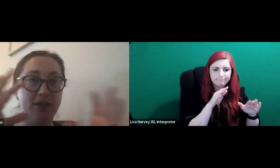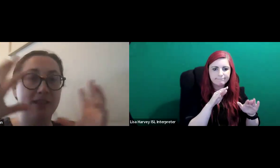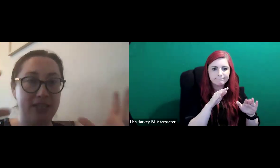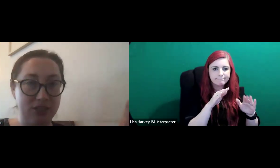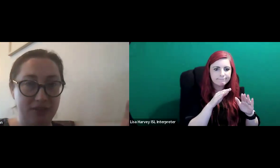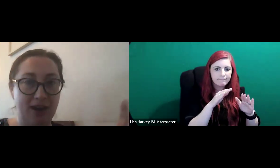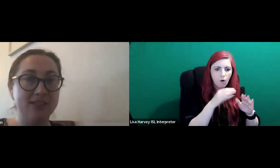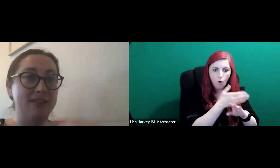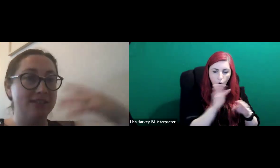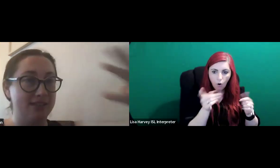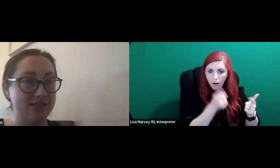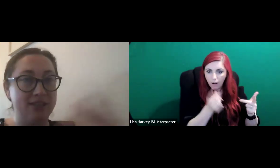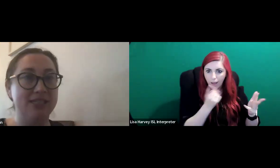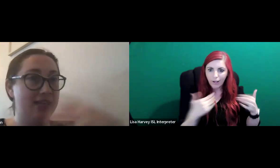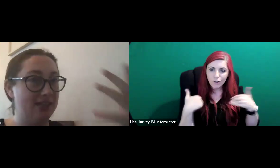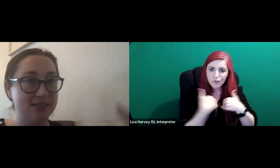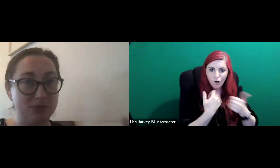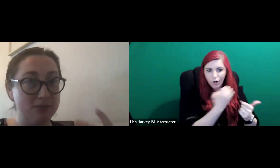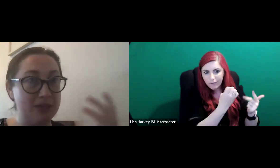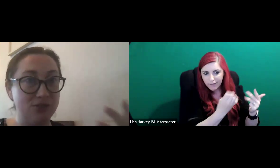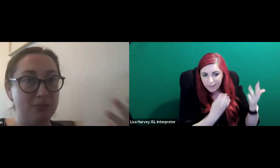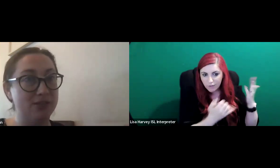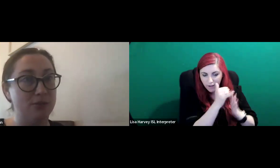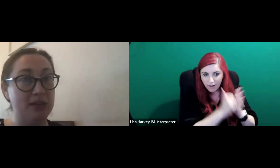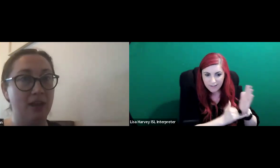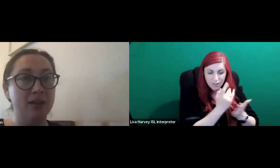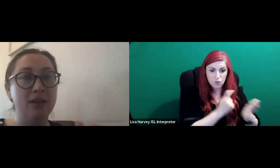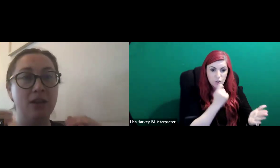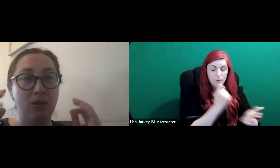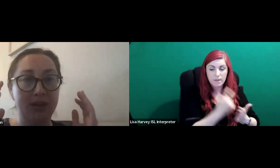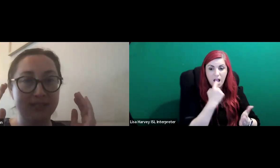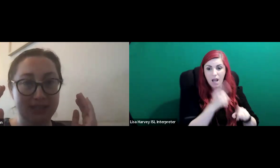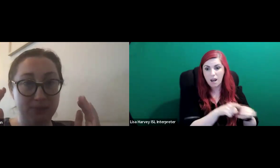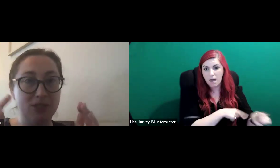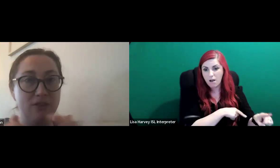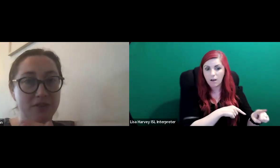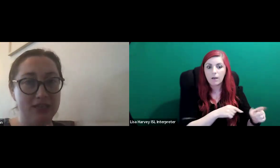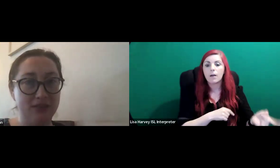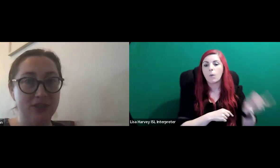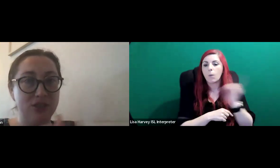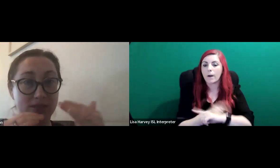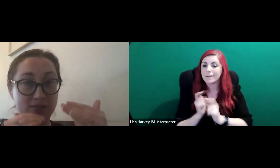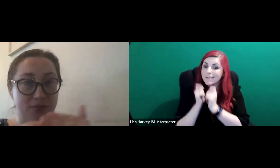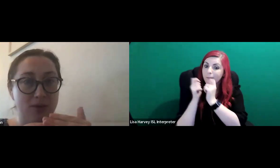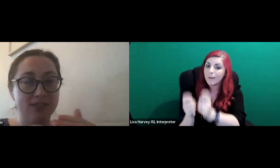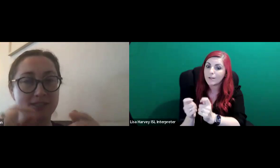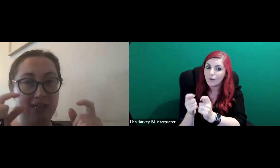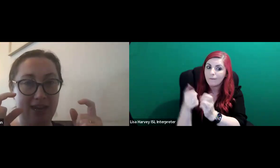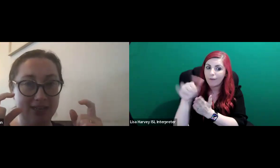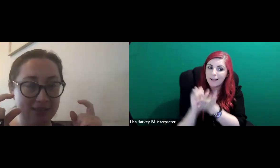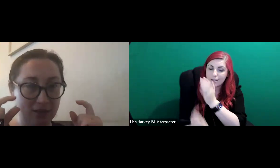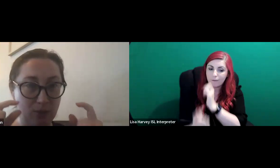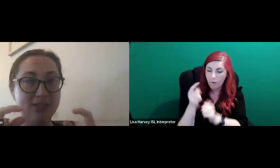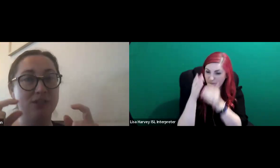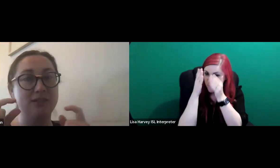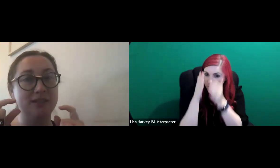of the concerns on each of the articles. And as Theresia said, they can sometimes be extremely, extremely long. Whereas a submission for the list of issues is focused.